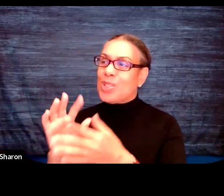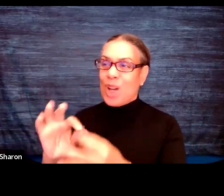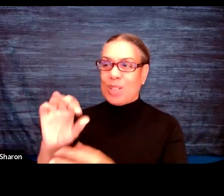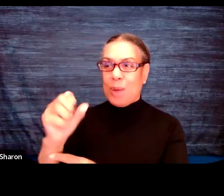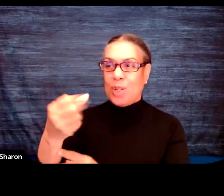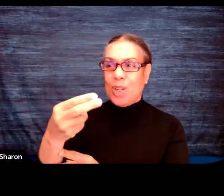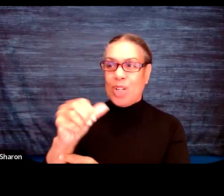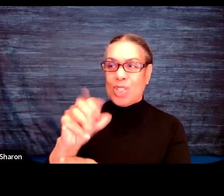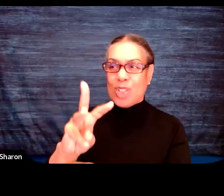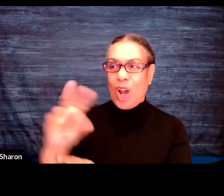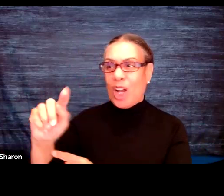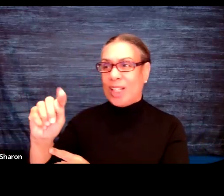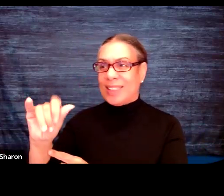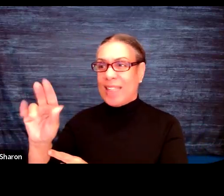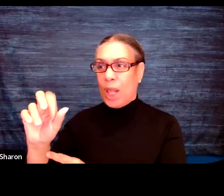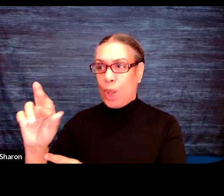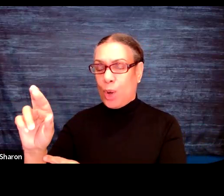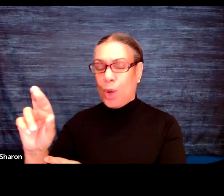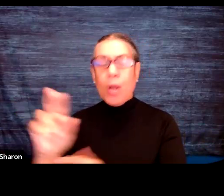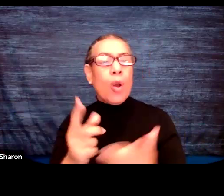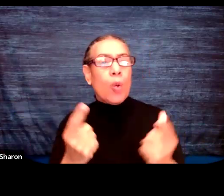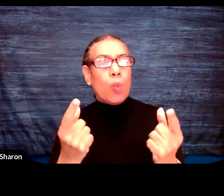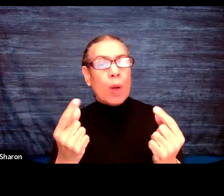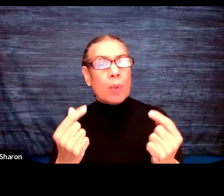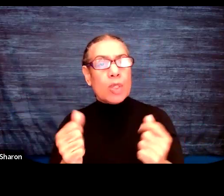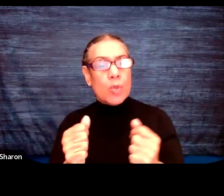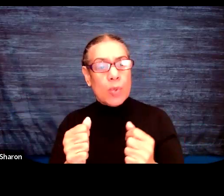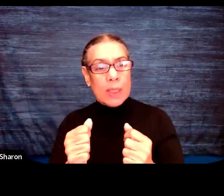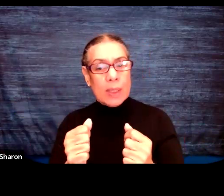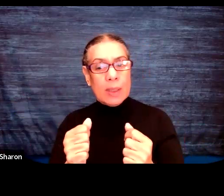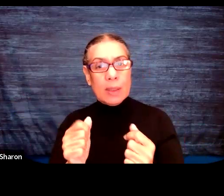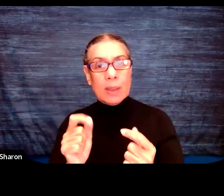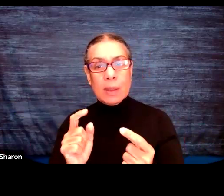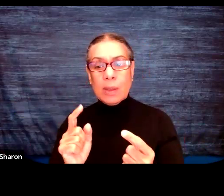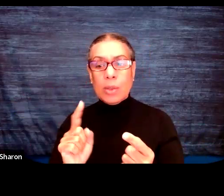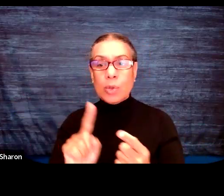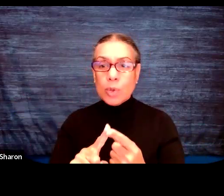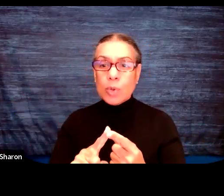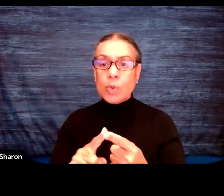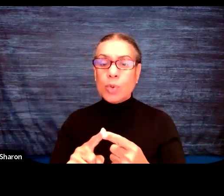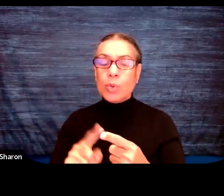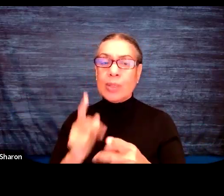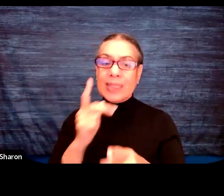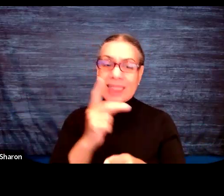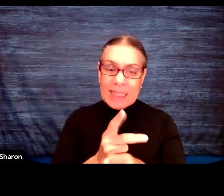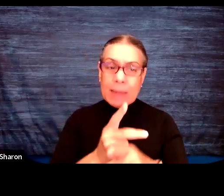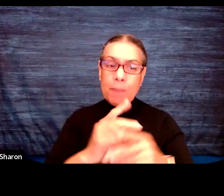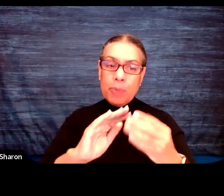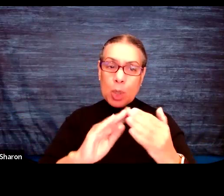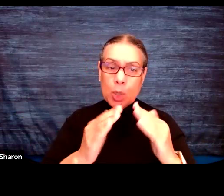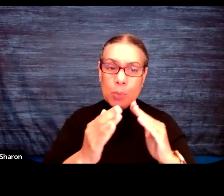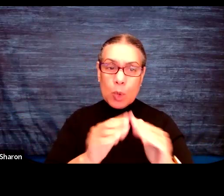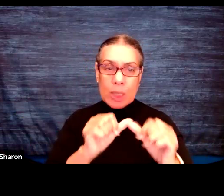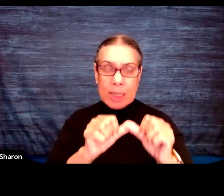Taylor, it sort of brought up, what are we doing to stay with this community, to actually